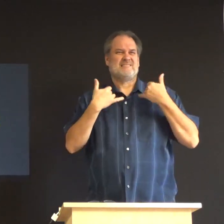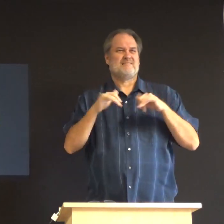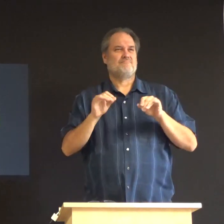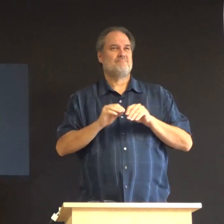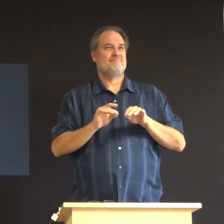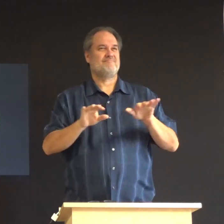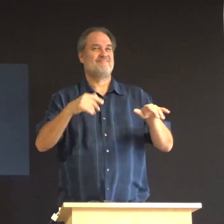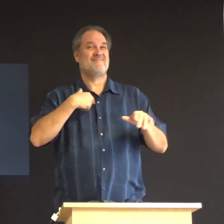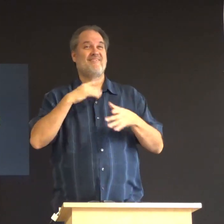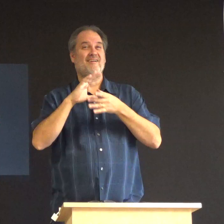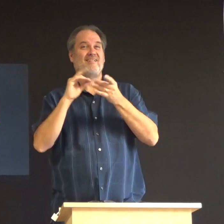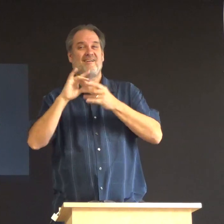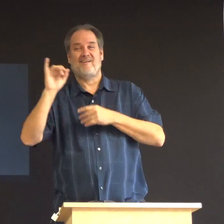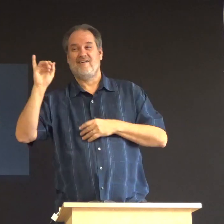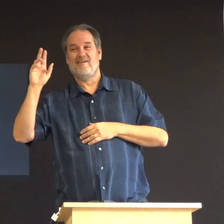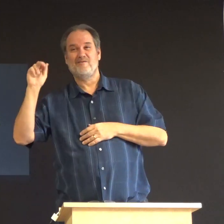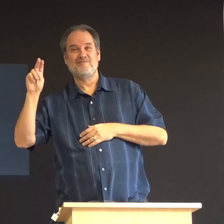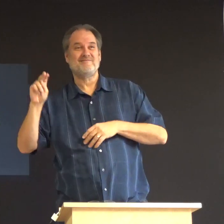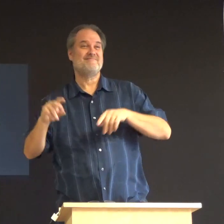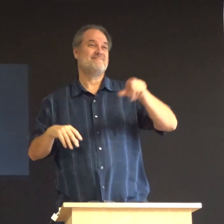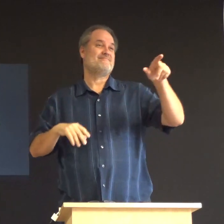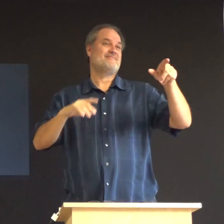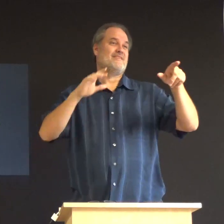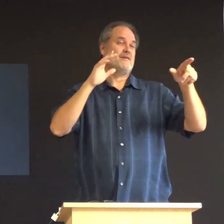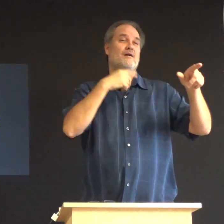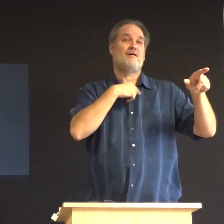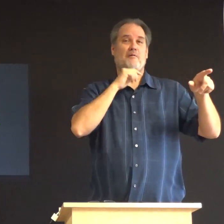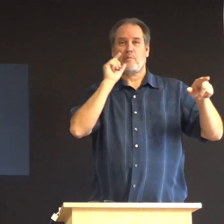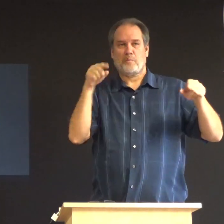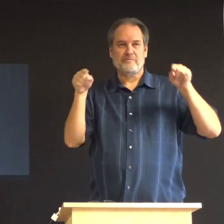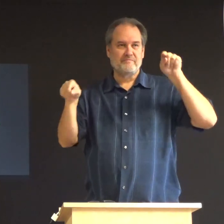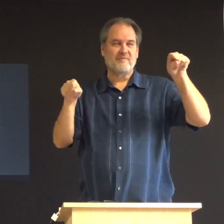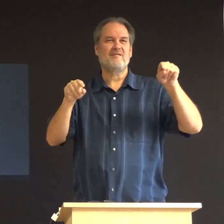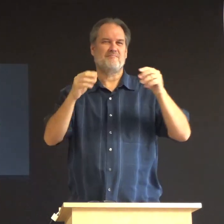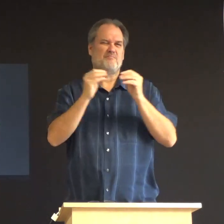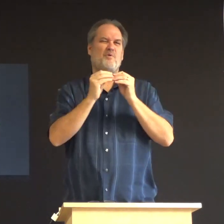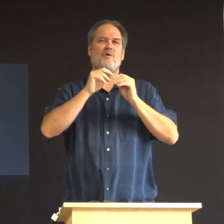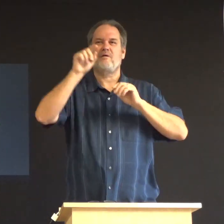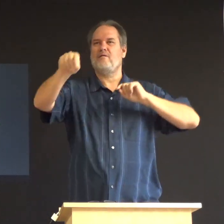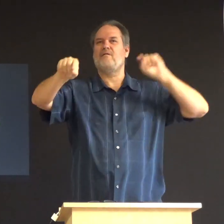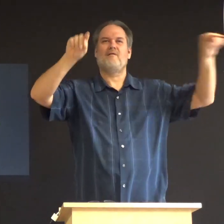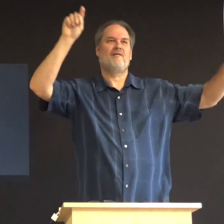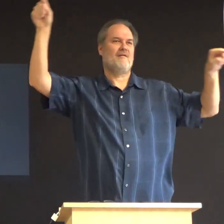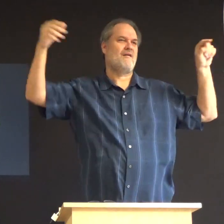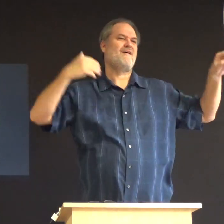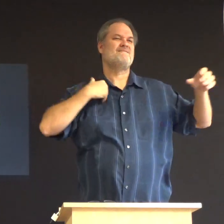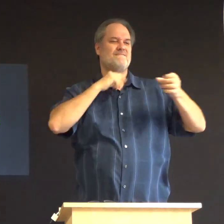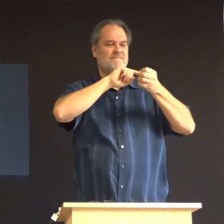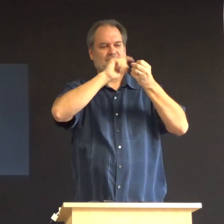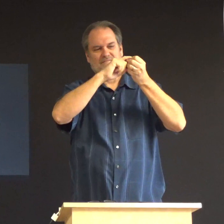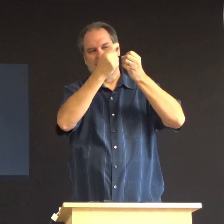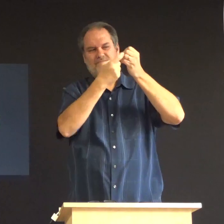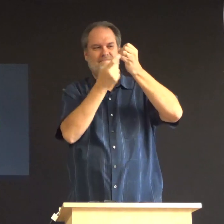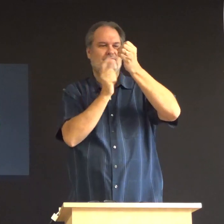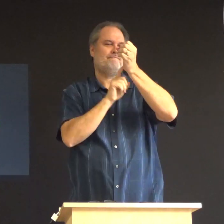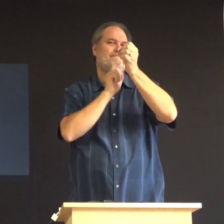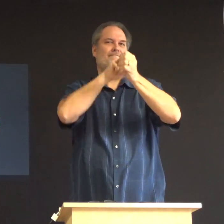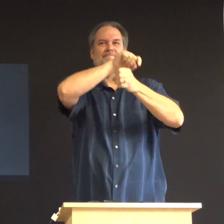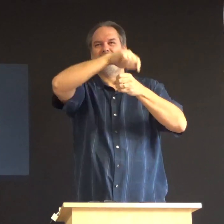Hidden. It's still spreading. You know, like Iran, other places like that. They're in churches all over